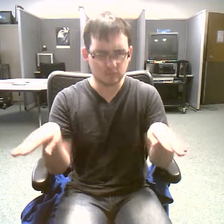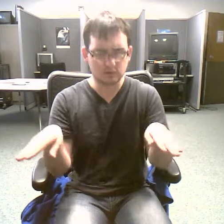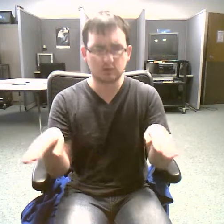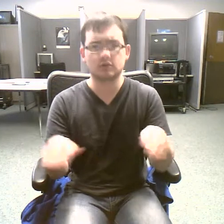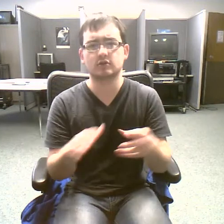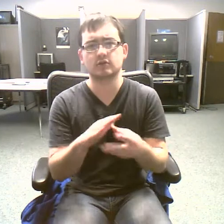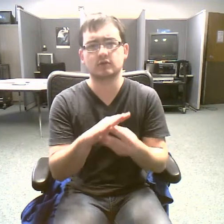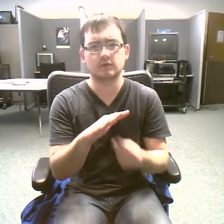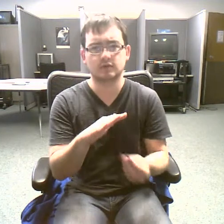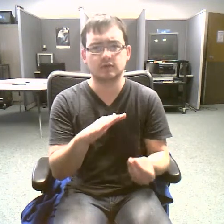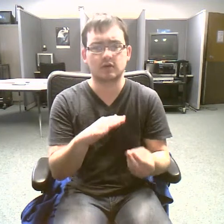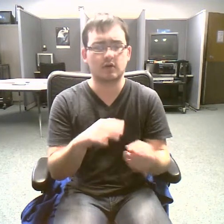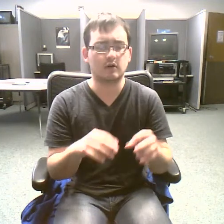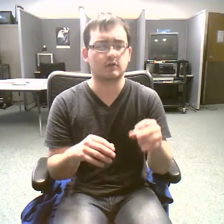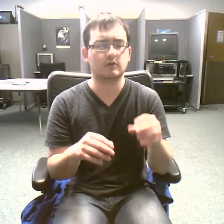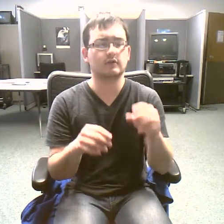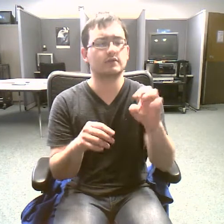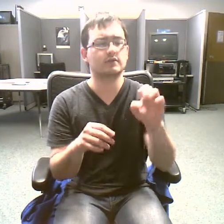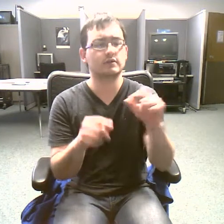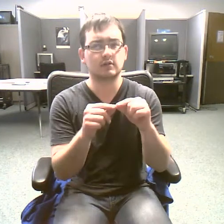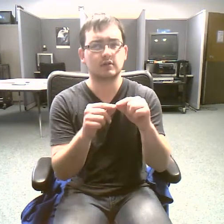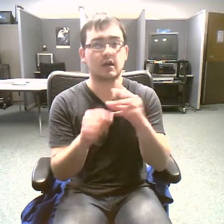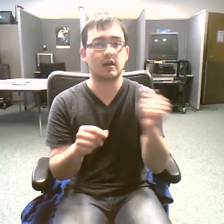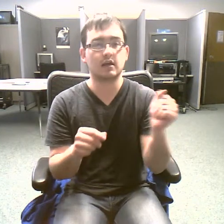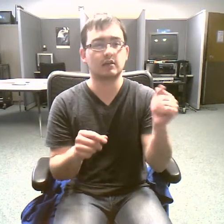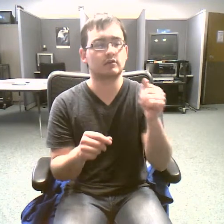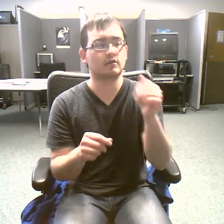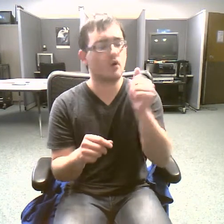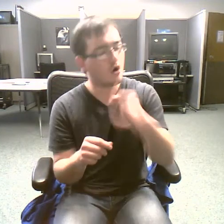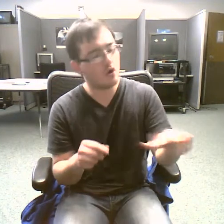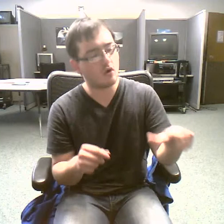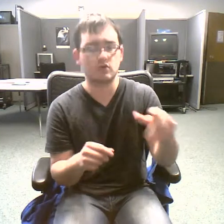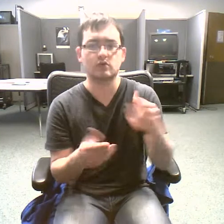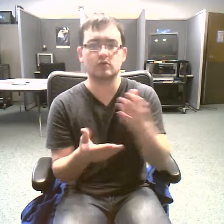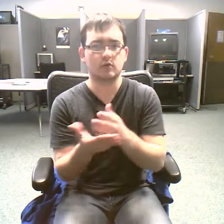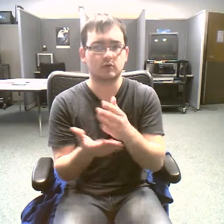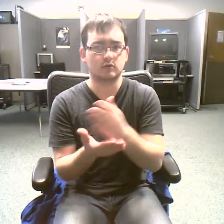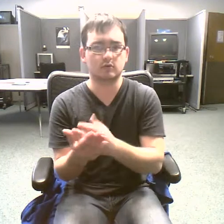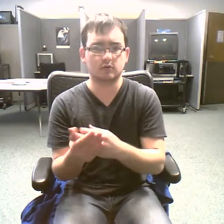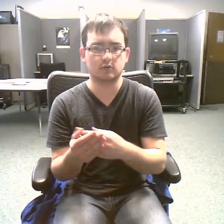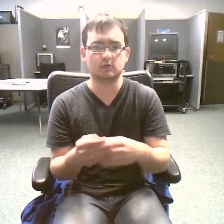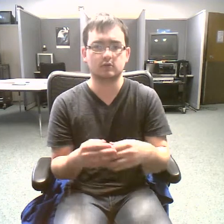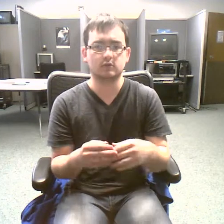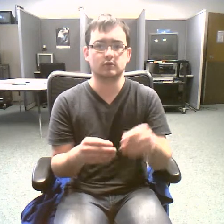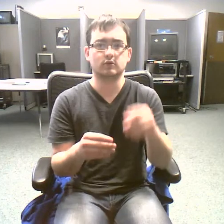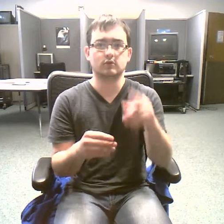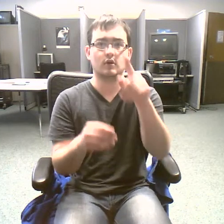its DNA, and the two new cells, they're called daughter cells,